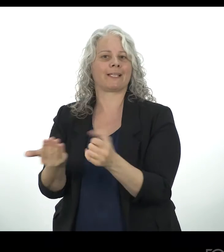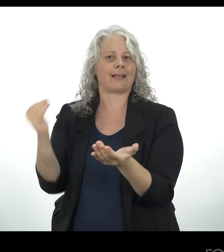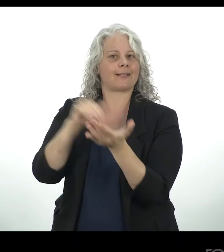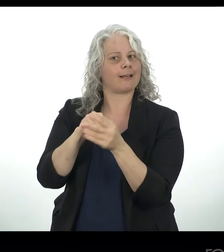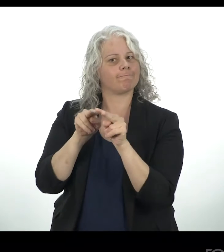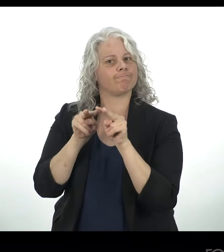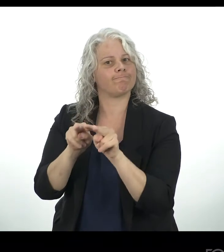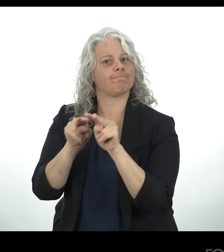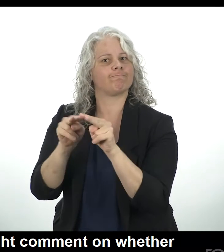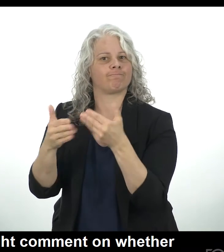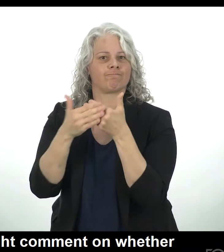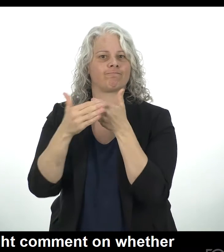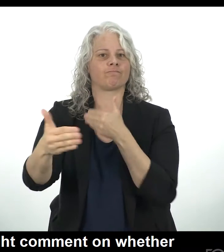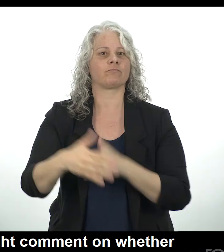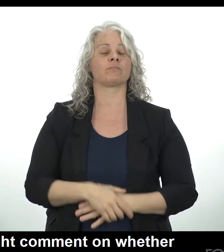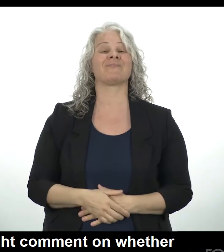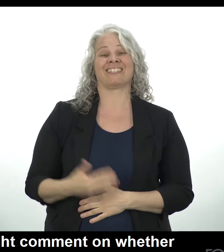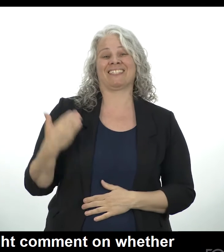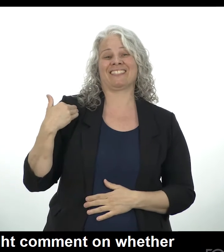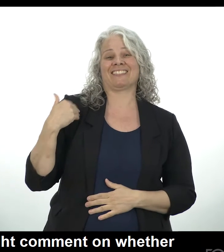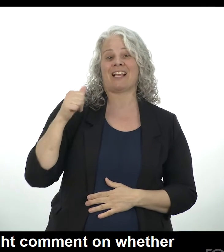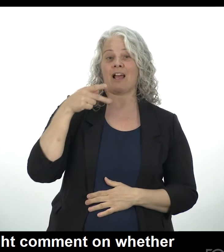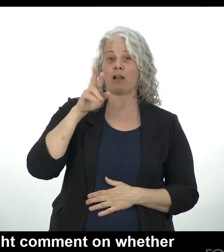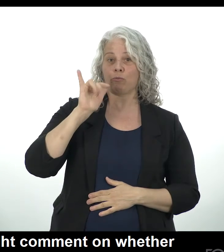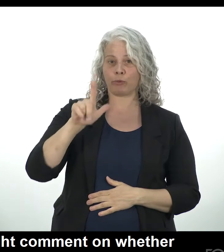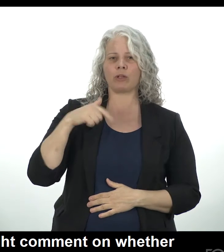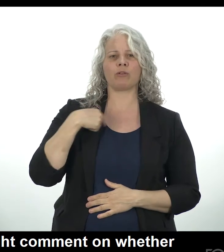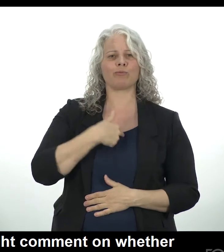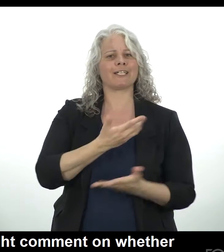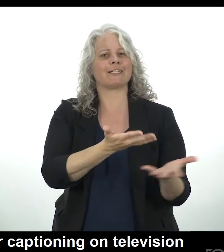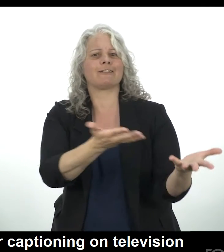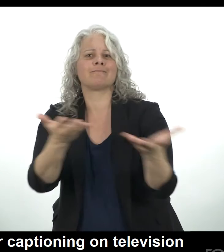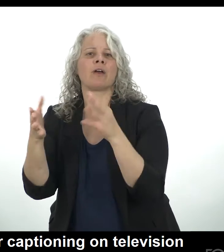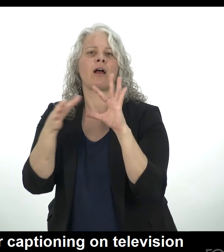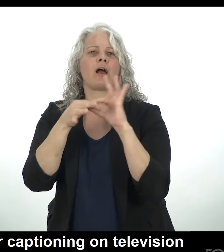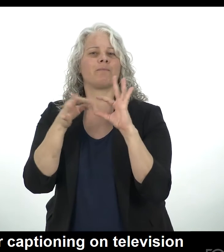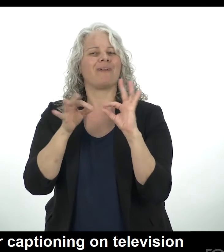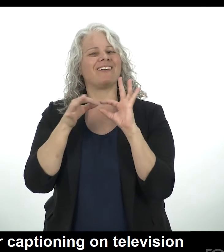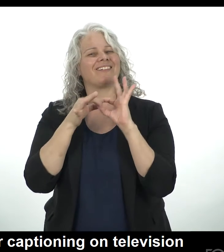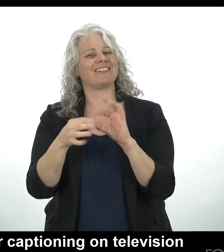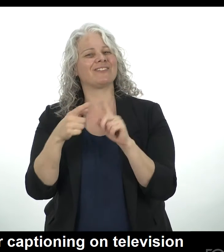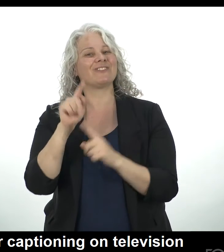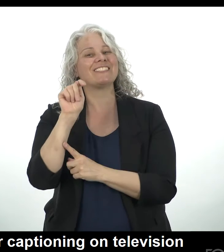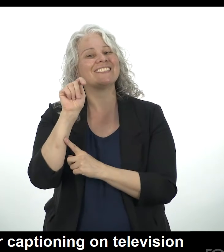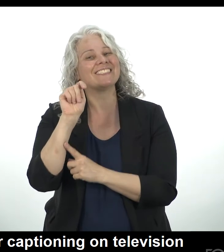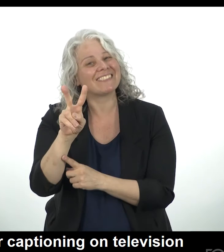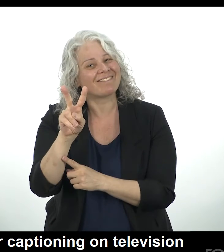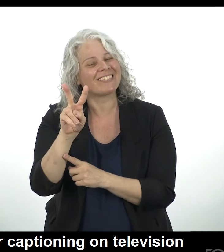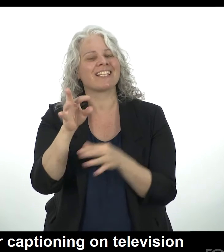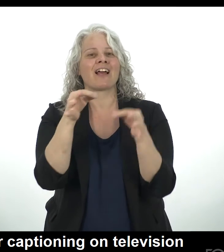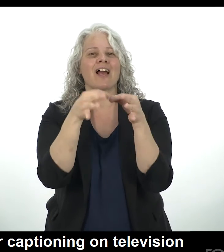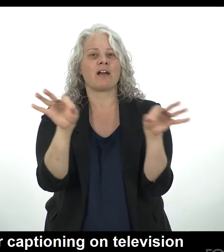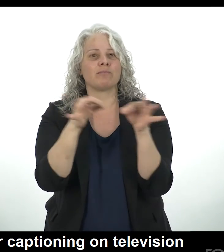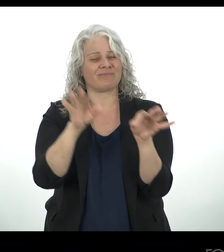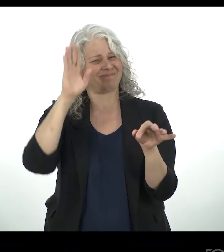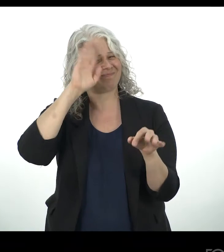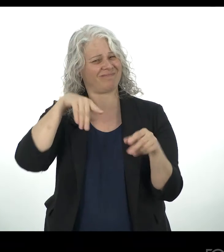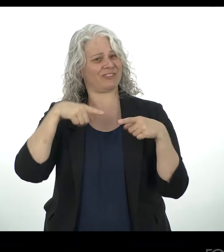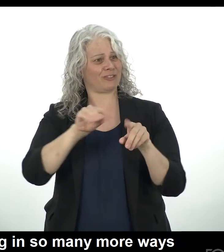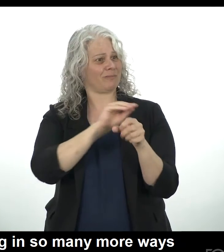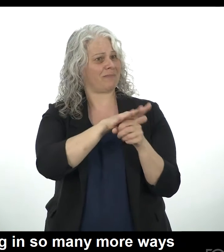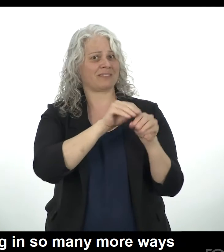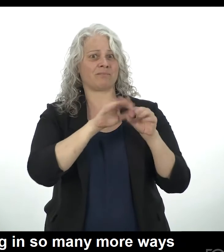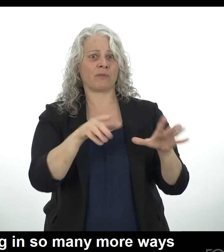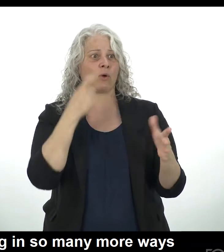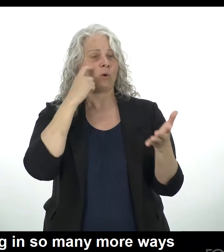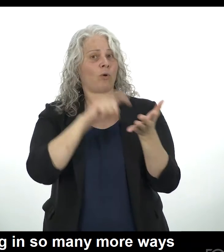compatible. This April, the Commission sought comment on whether updates are needed to our rules for captioning on television.